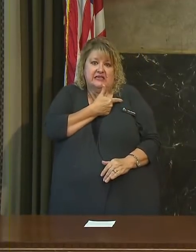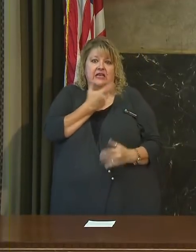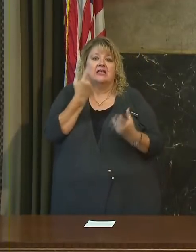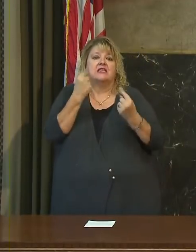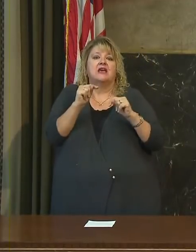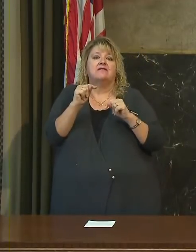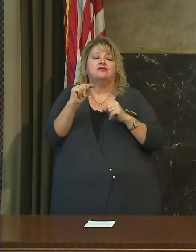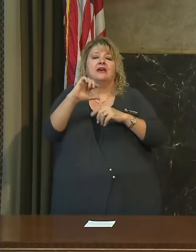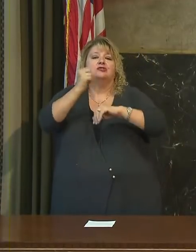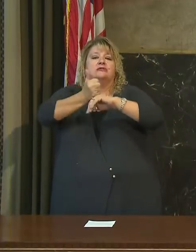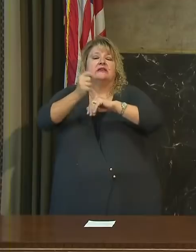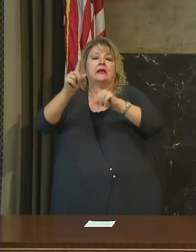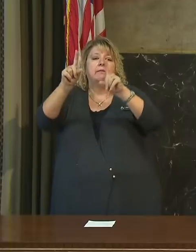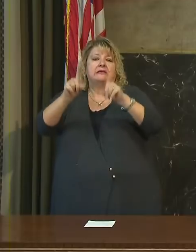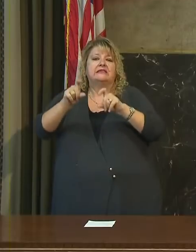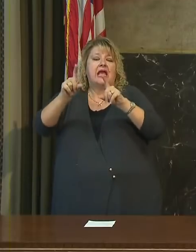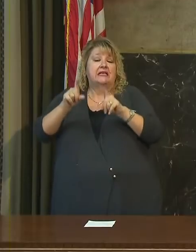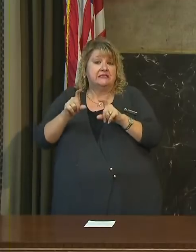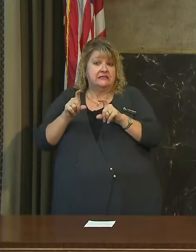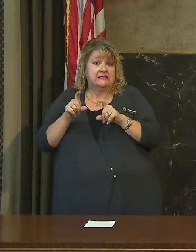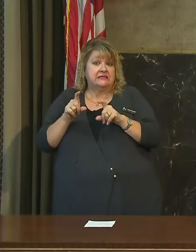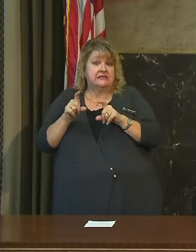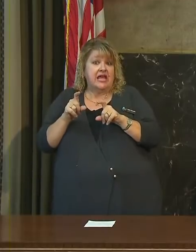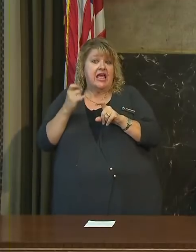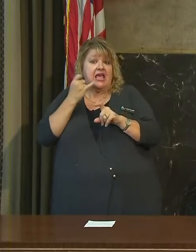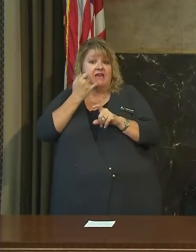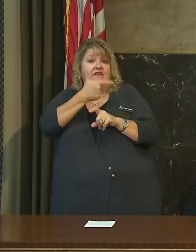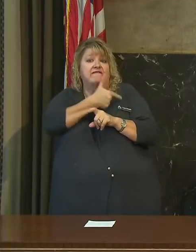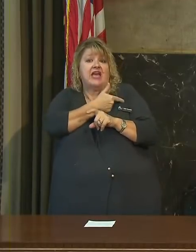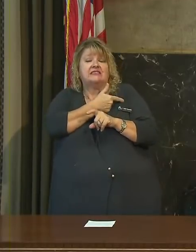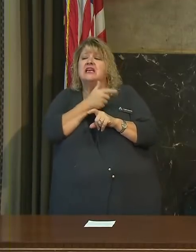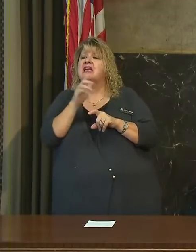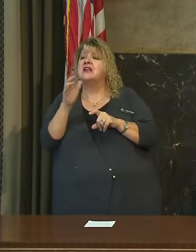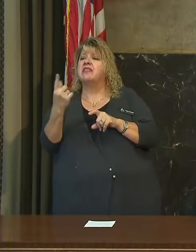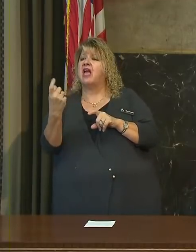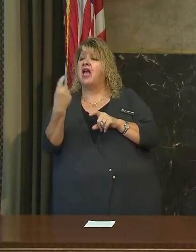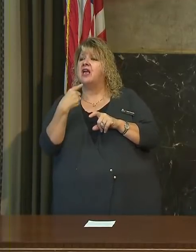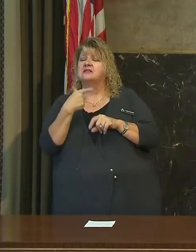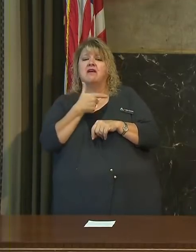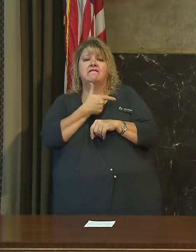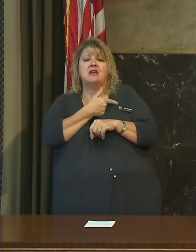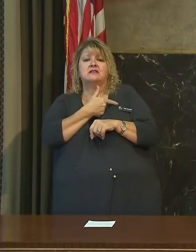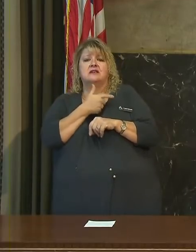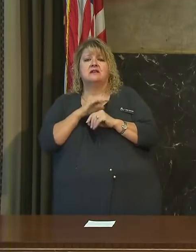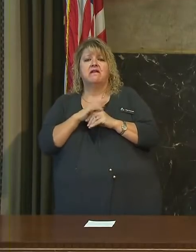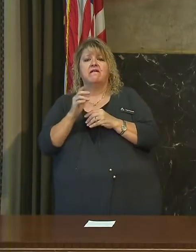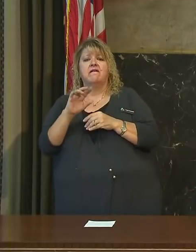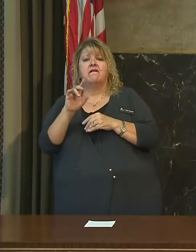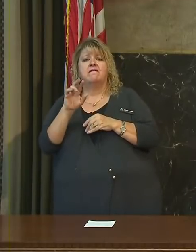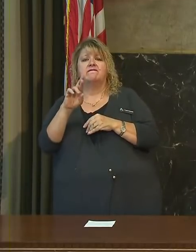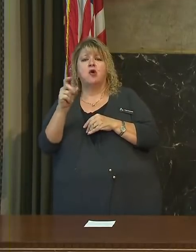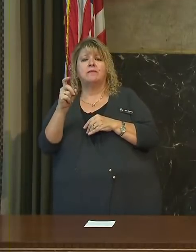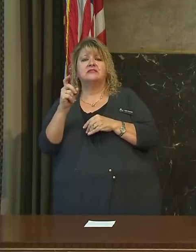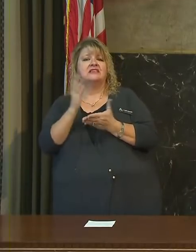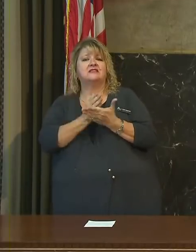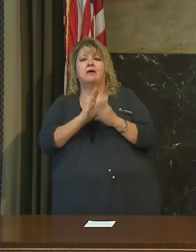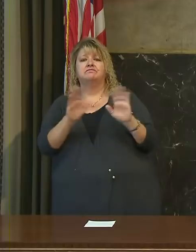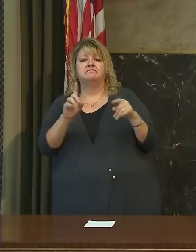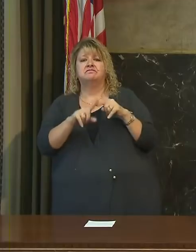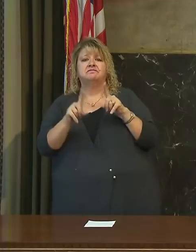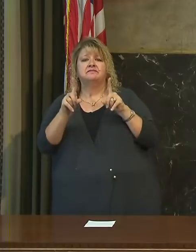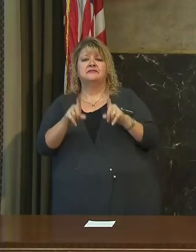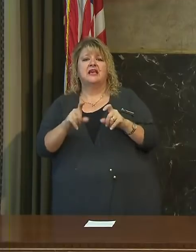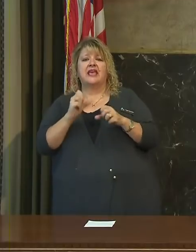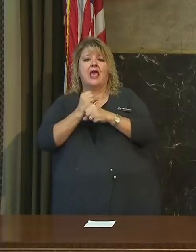schedule a test, if you are vaccinated and enter that you are vaccinated, the pharmacy will stop you from being able